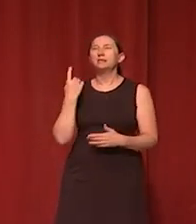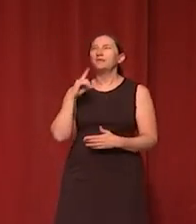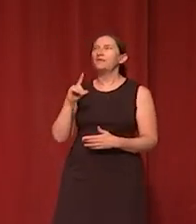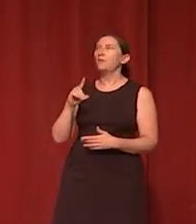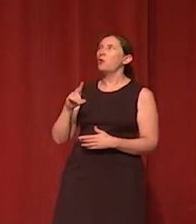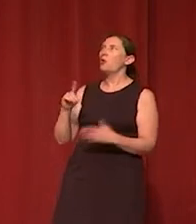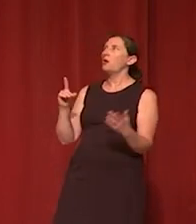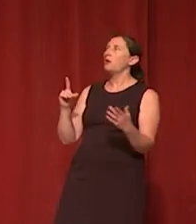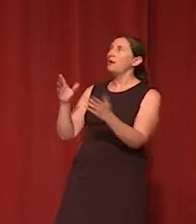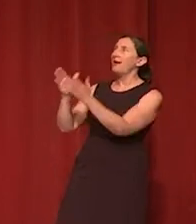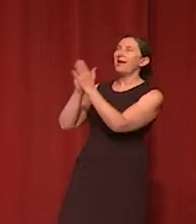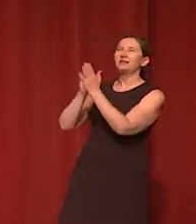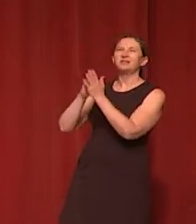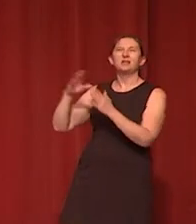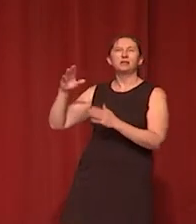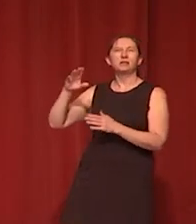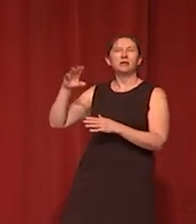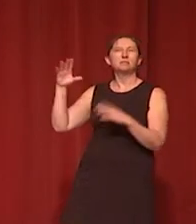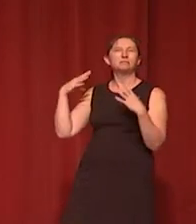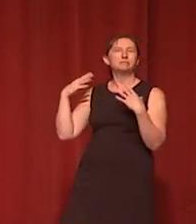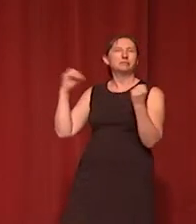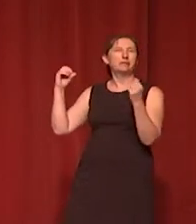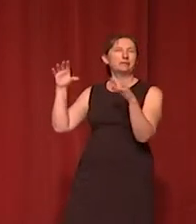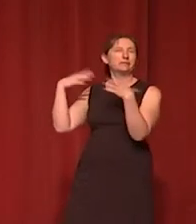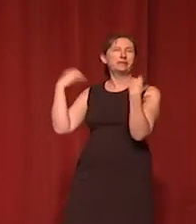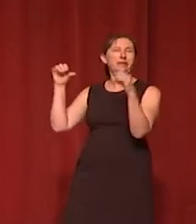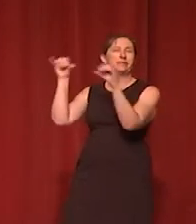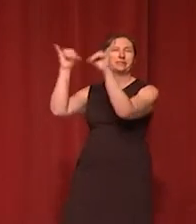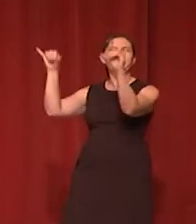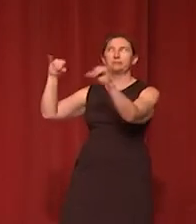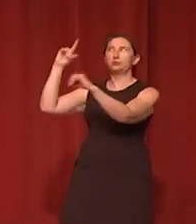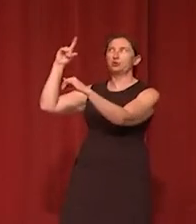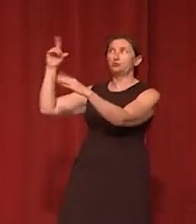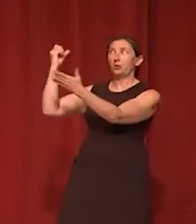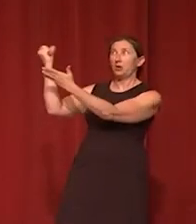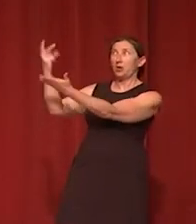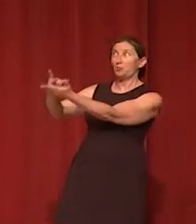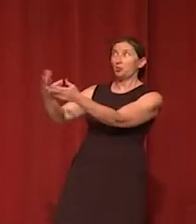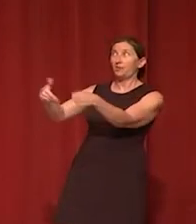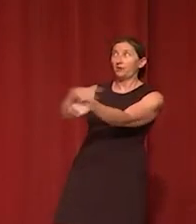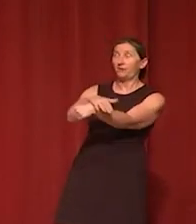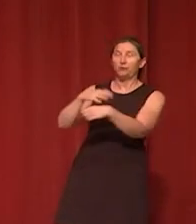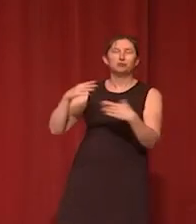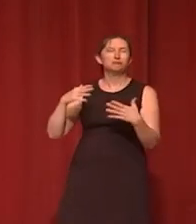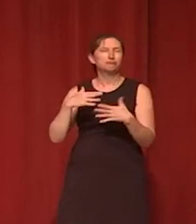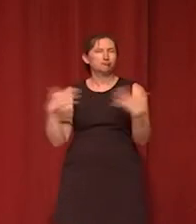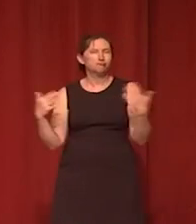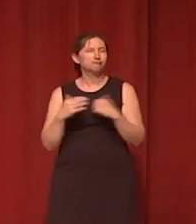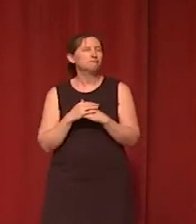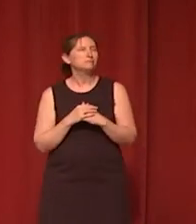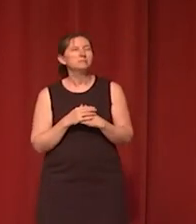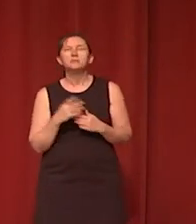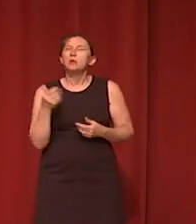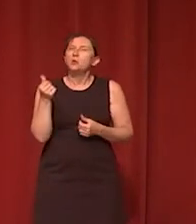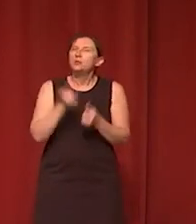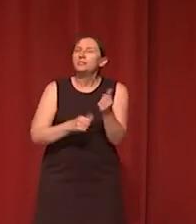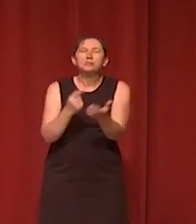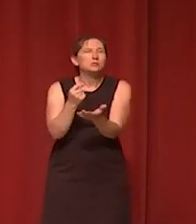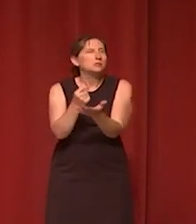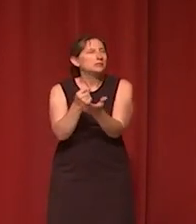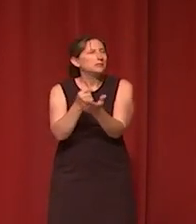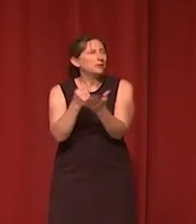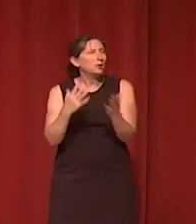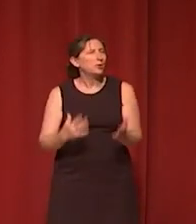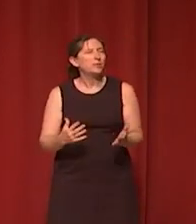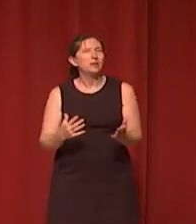That really gets the ball rolling for us. That starts the full evaluation, because each therapy that comes to market, you saw some of the studies and